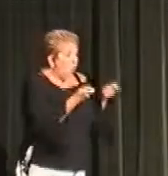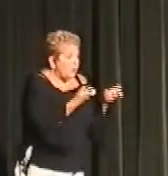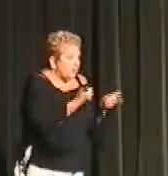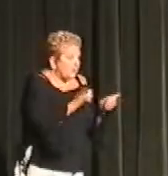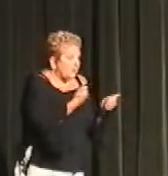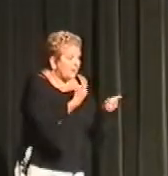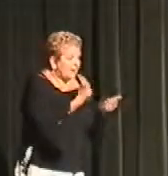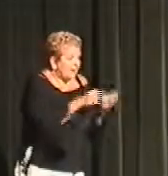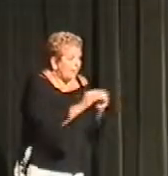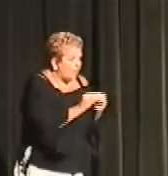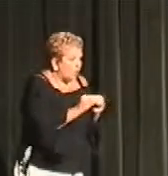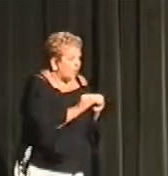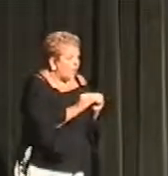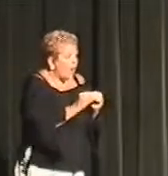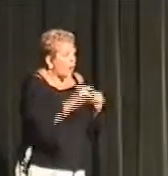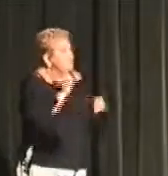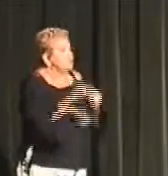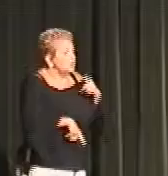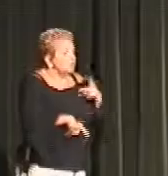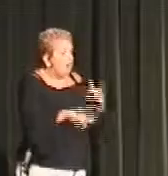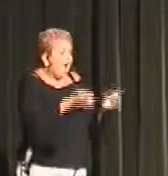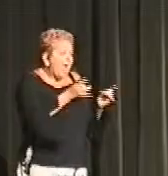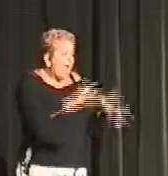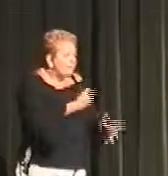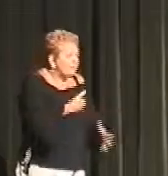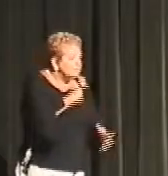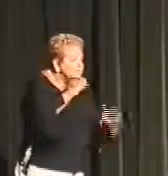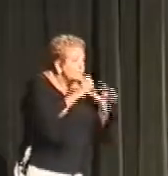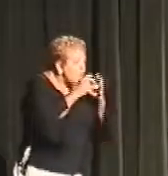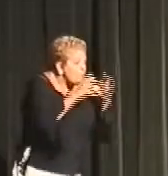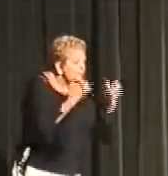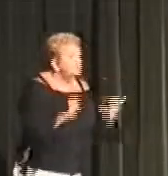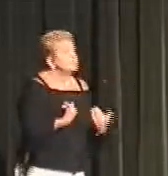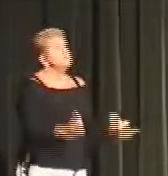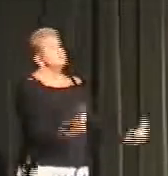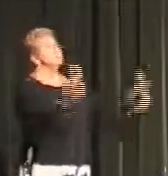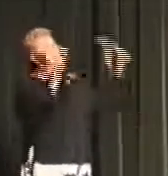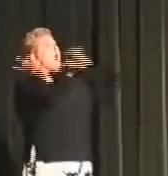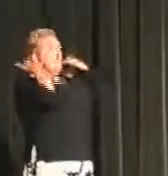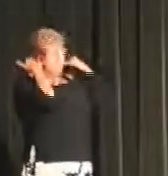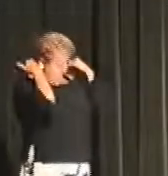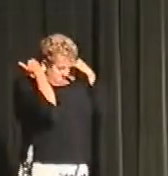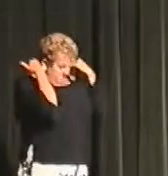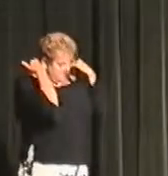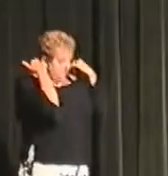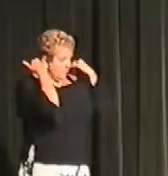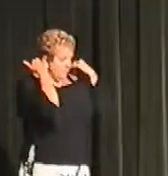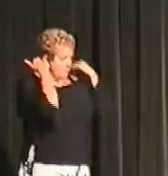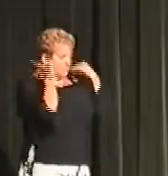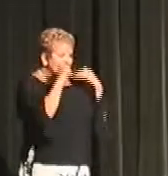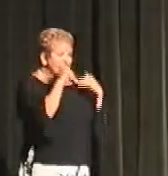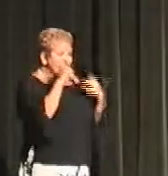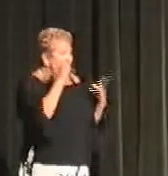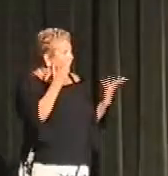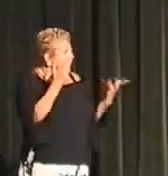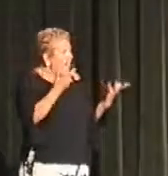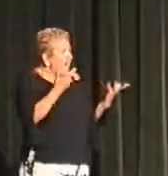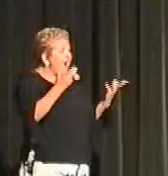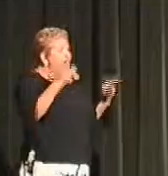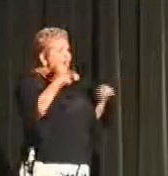breathing in and out 3 more times, hating myself any more than I did. It's just not possible. I couldn't go